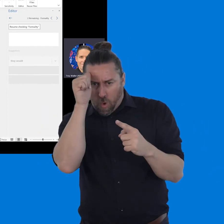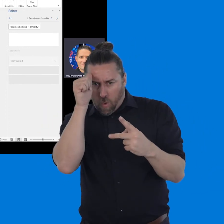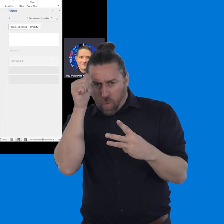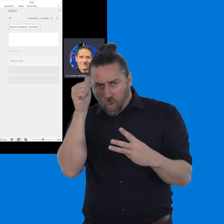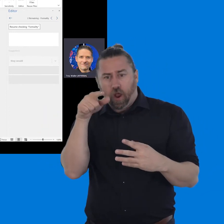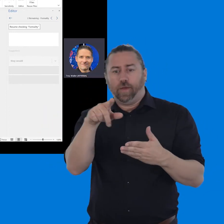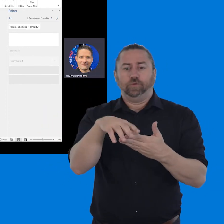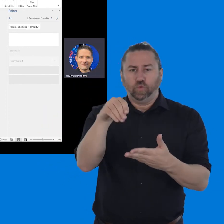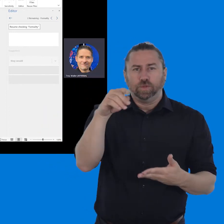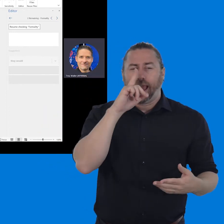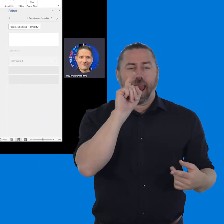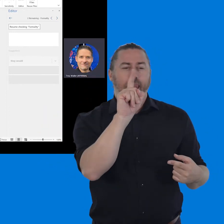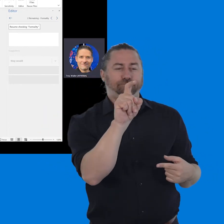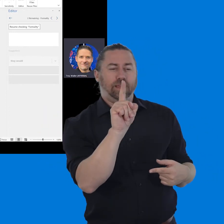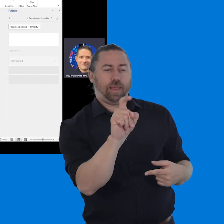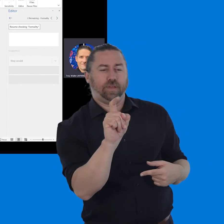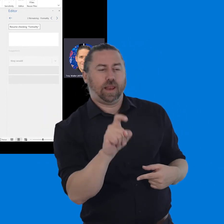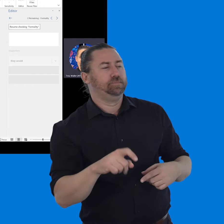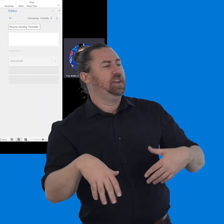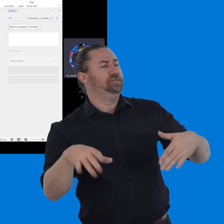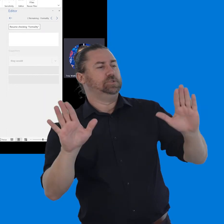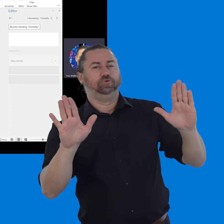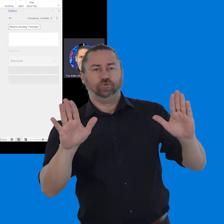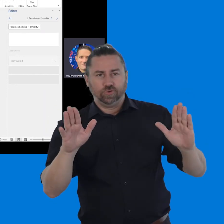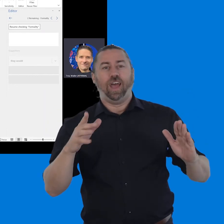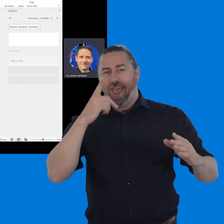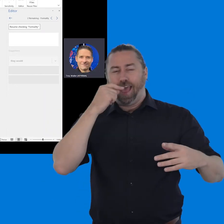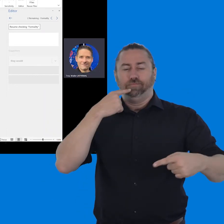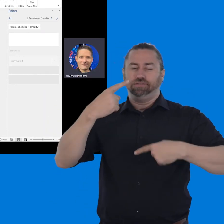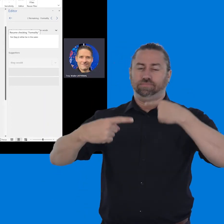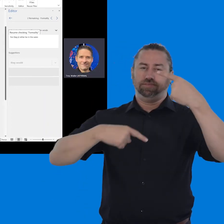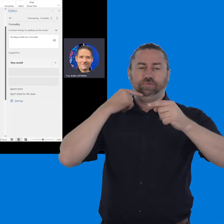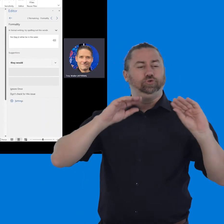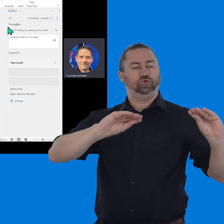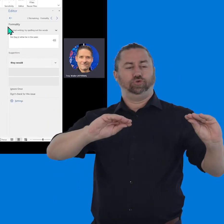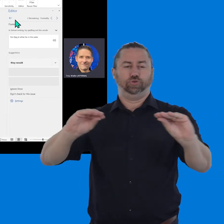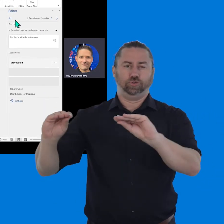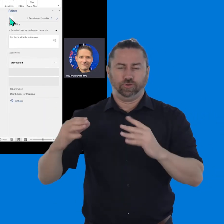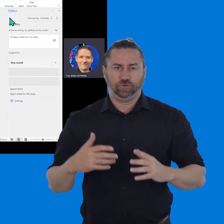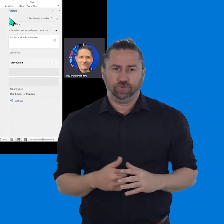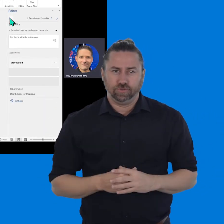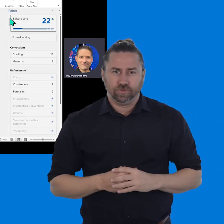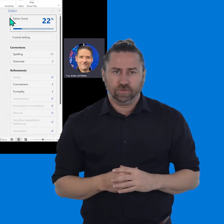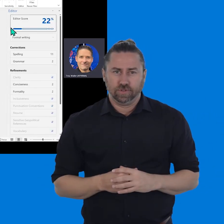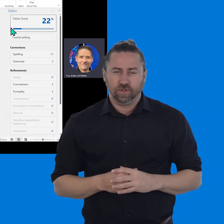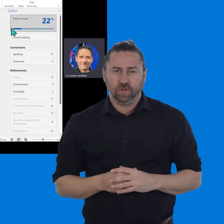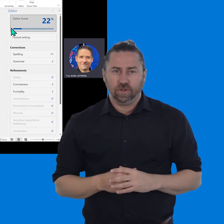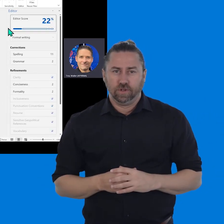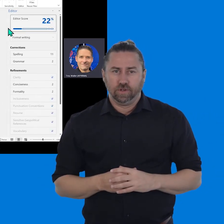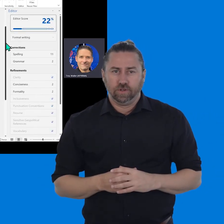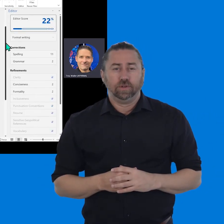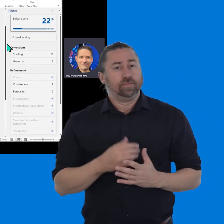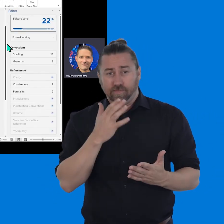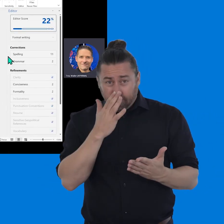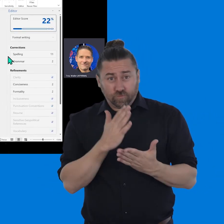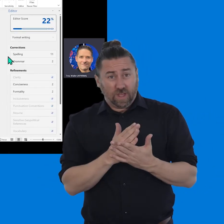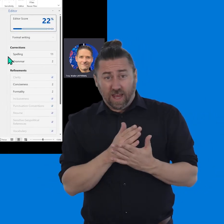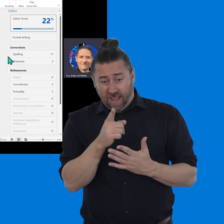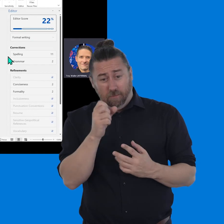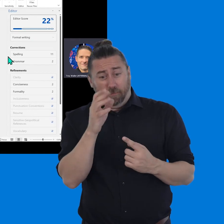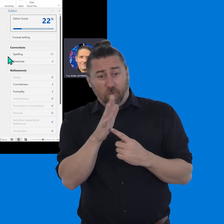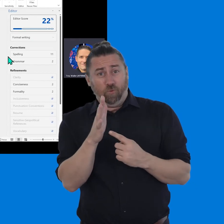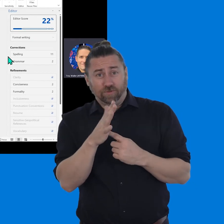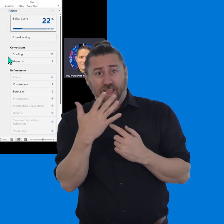things that don't matter, and then they know what they're looking for. But again, what's happening here, as I said a moment ago, the strength is in the fact that it is